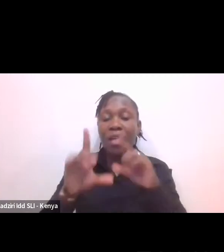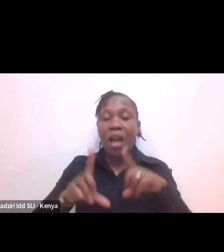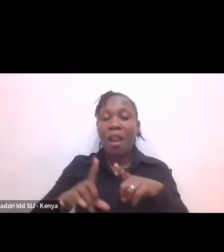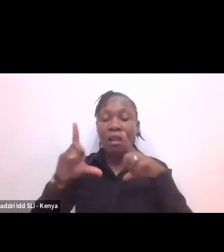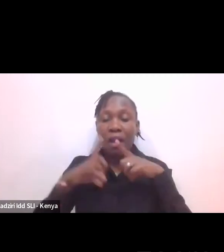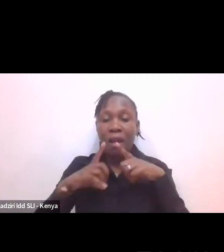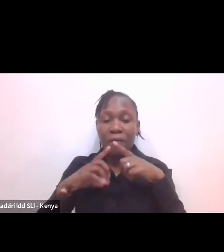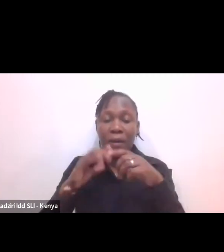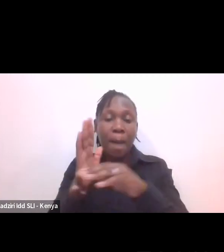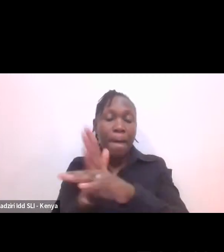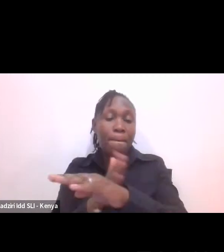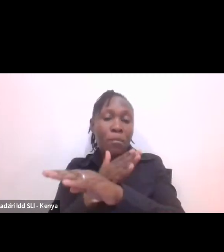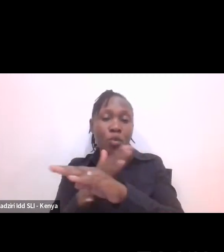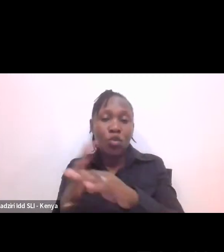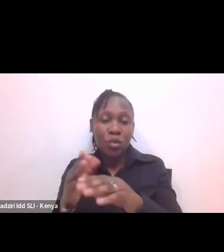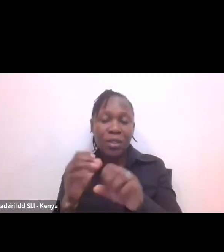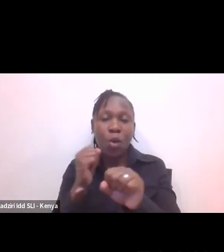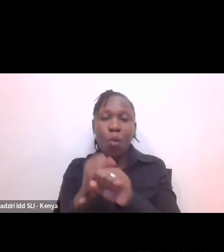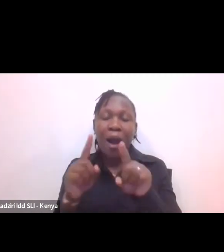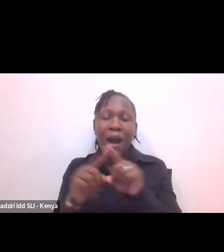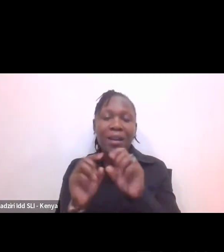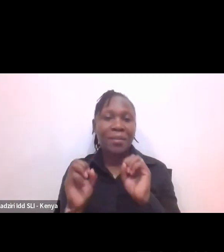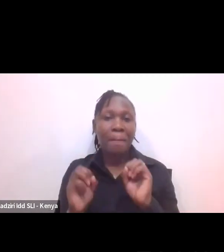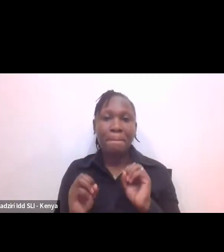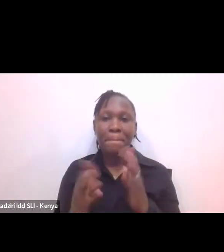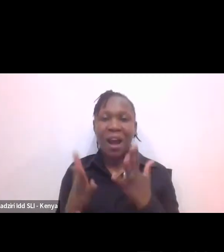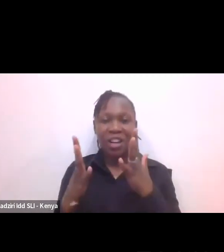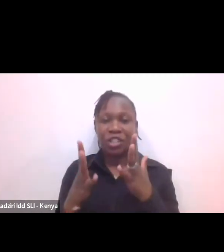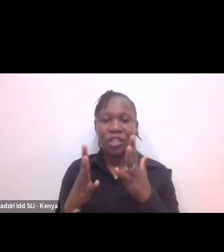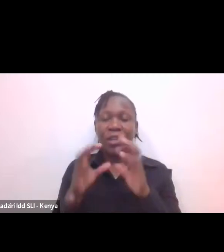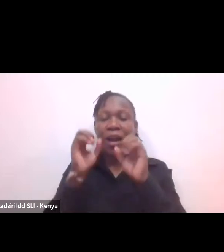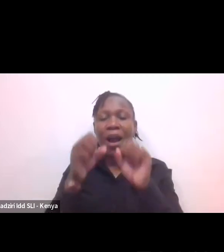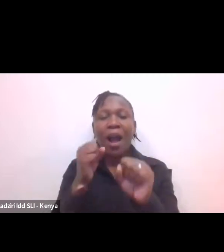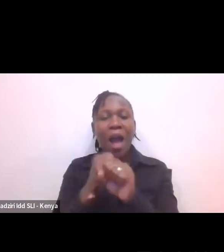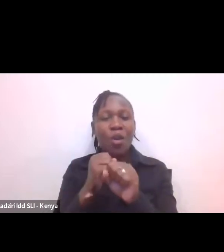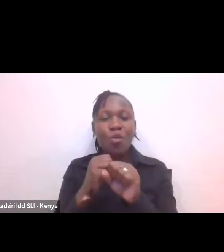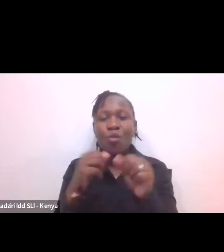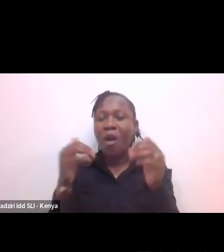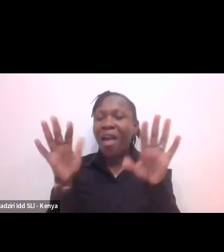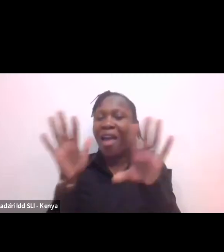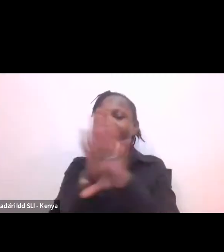magic. You can do everything with everything.